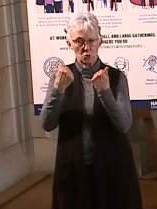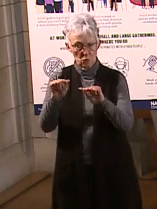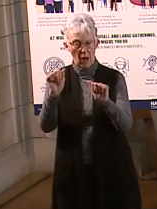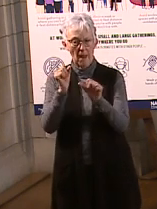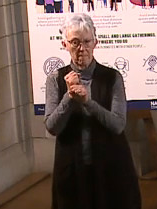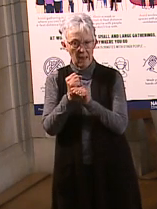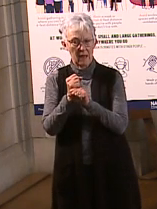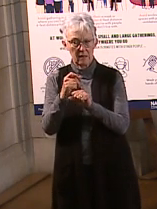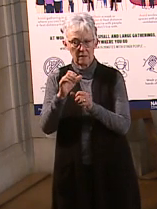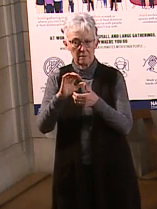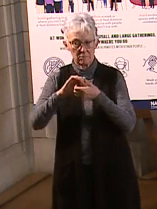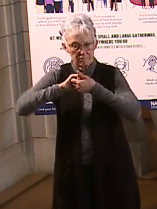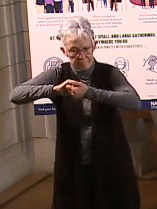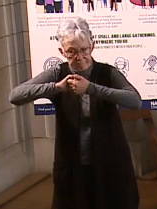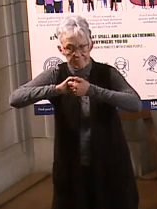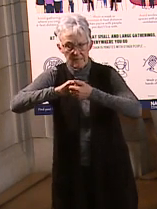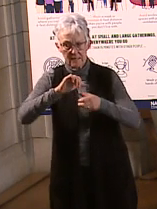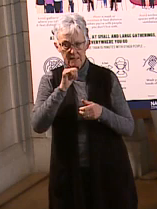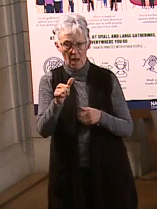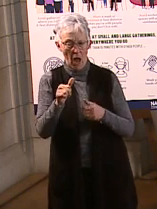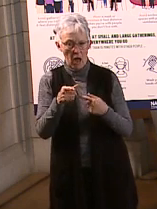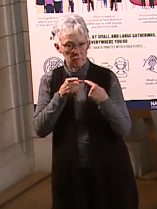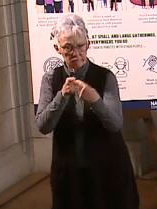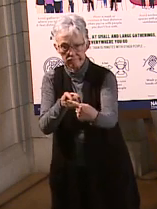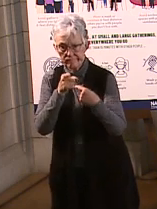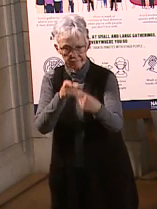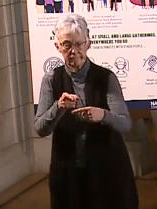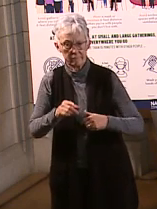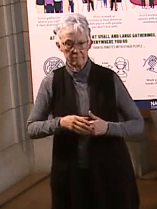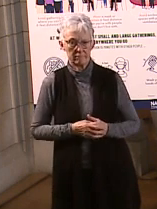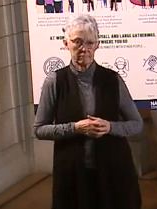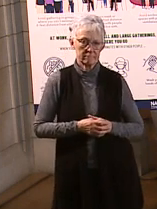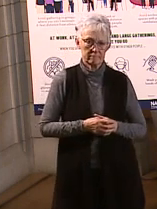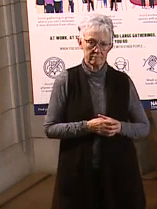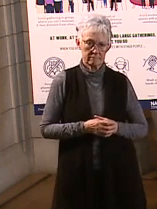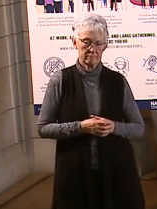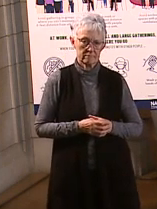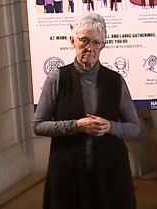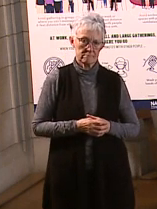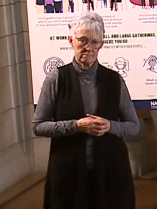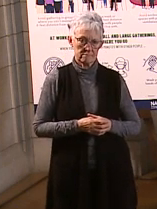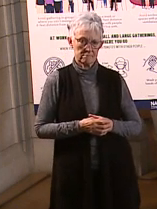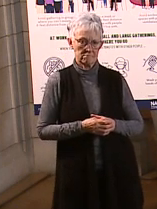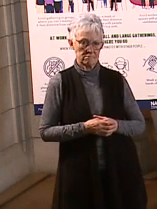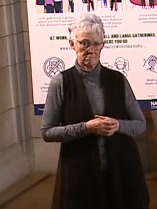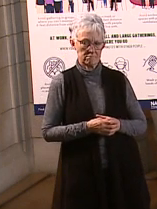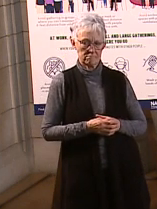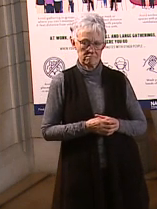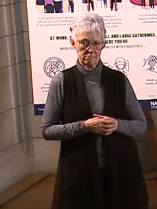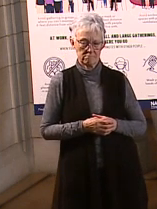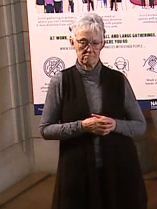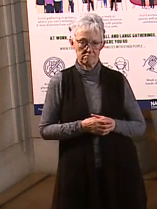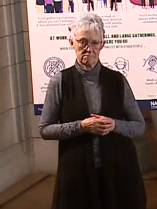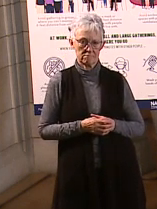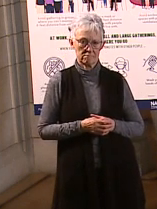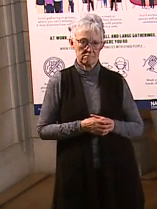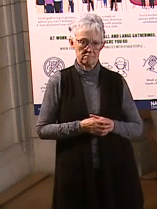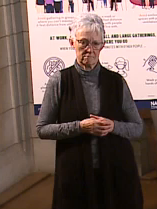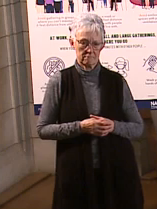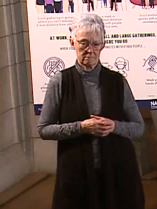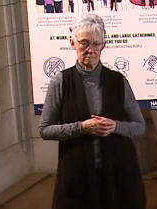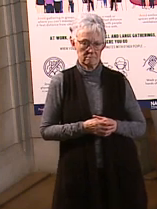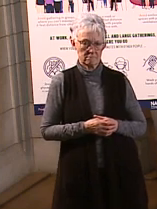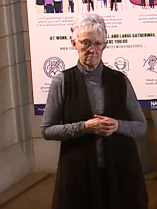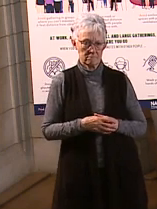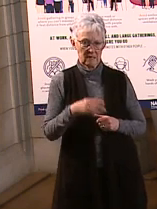And it sounds like on the the energy situation that we have right now, it looks like there's a high demand for propane right